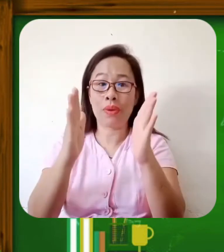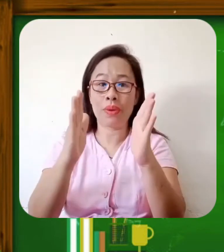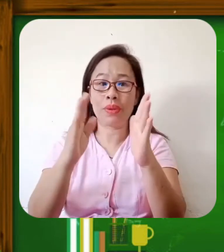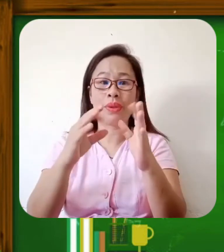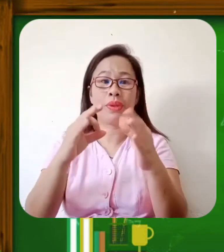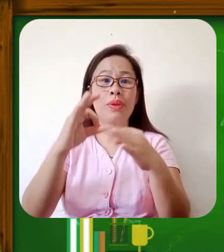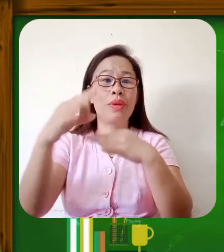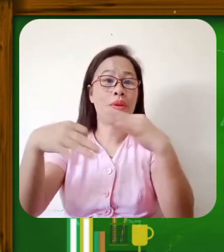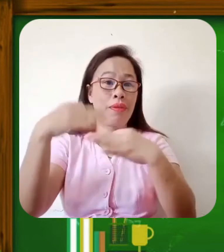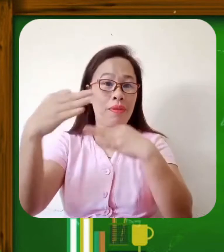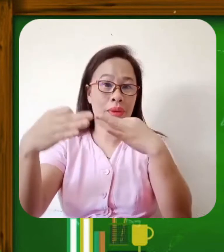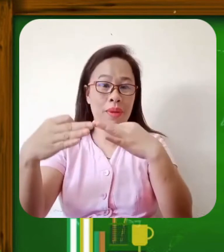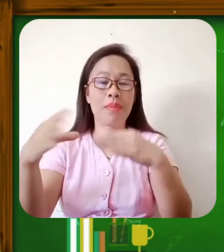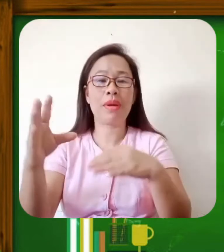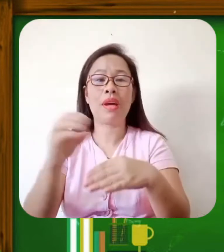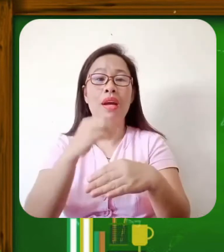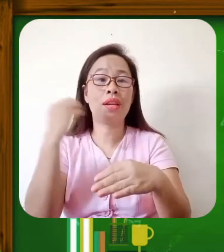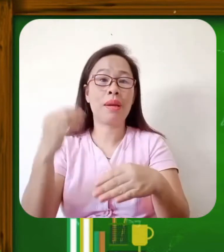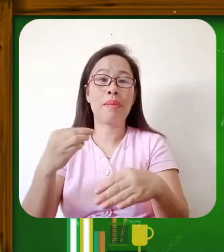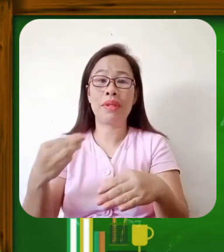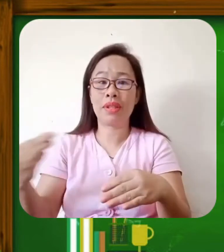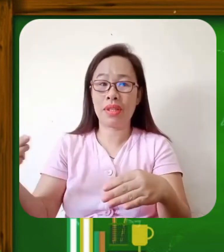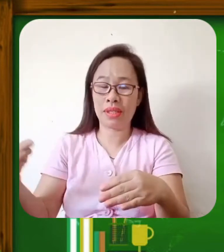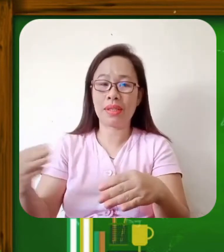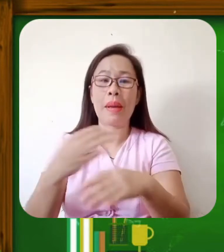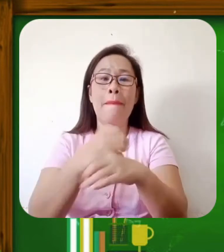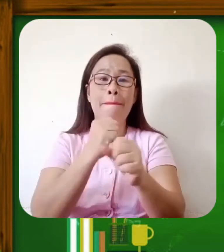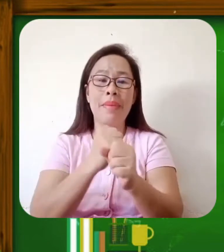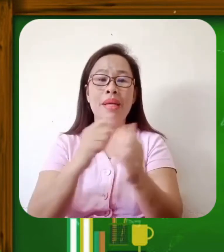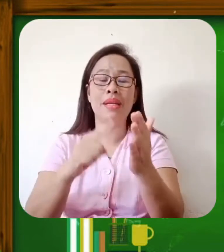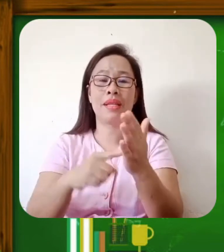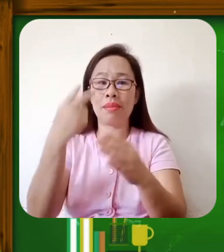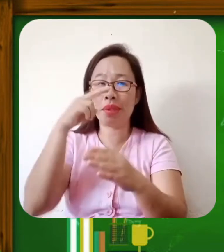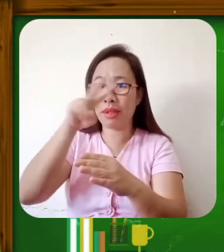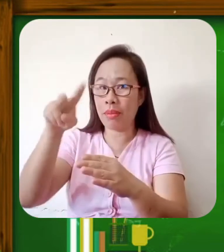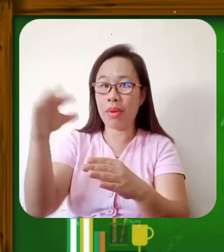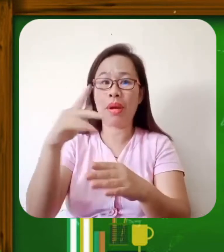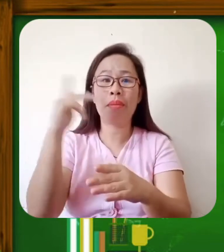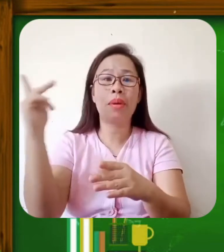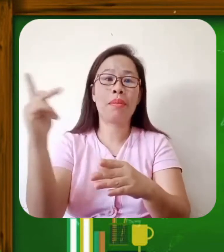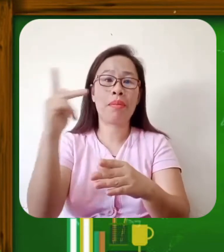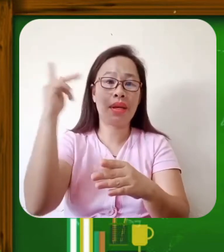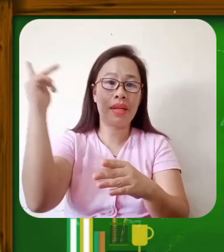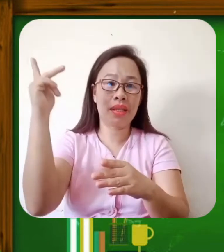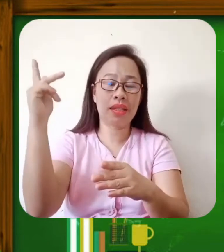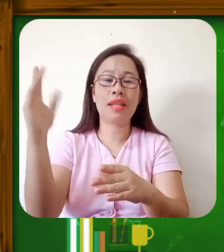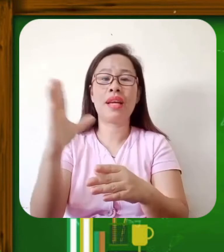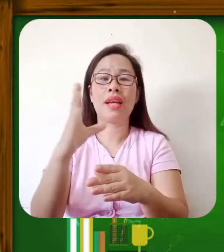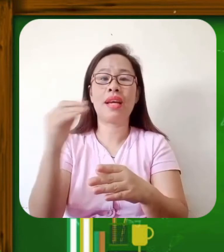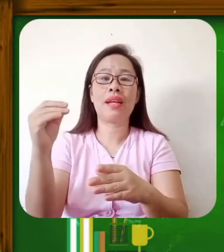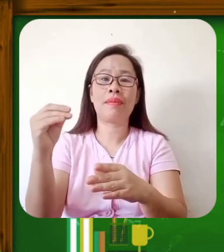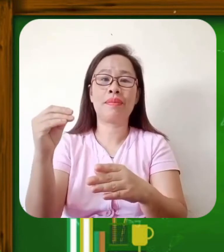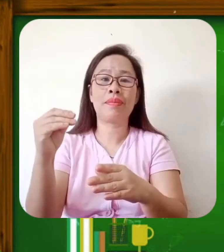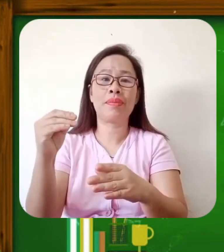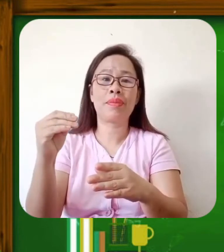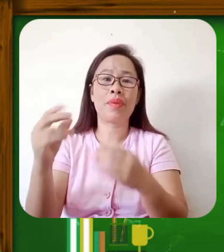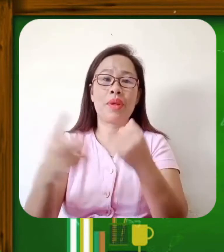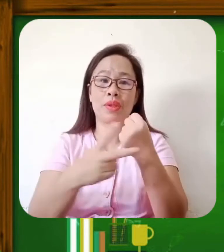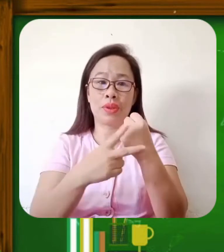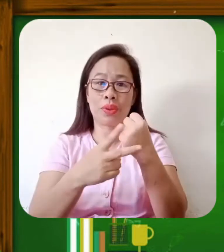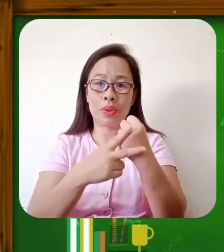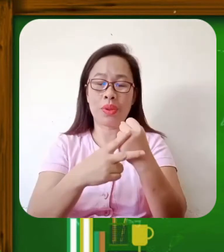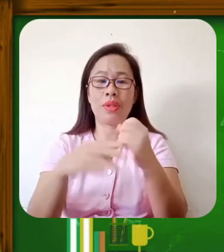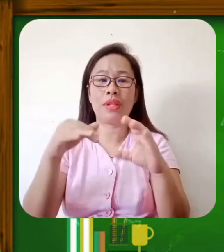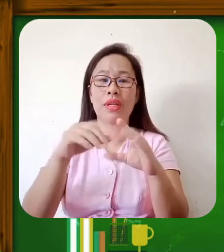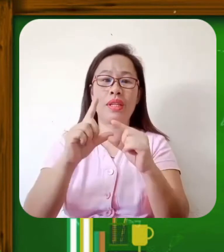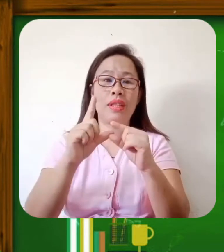or other light-sensitive material, and then made visible and permanent by chemical treatment or stored